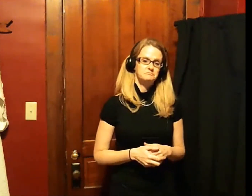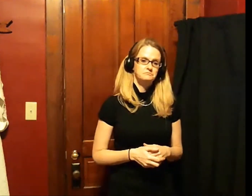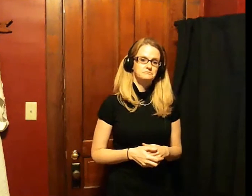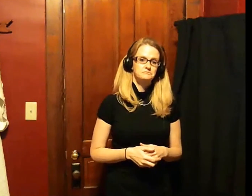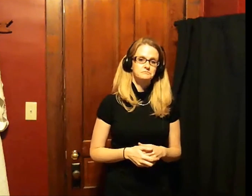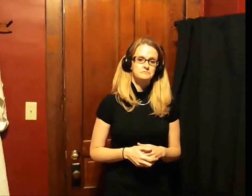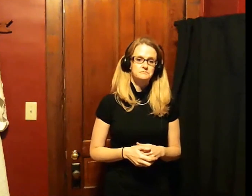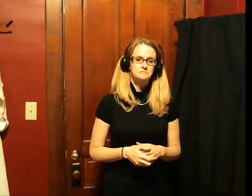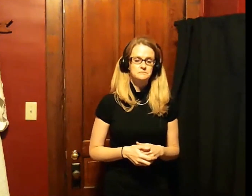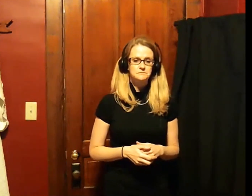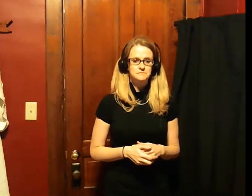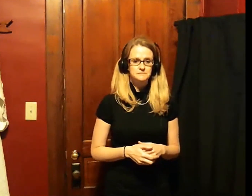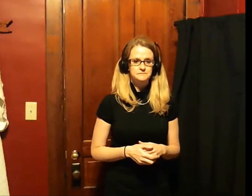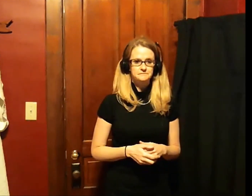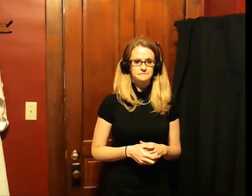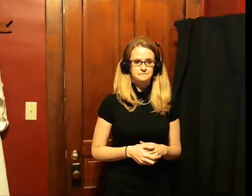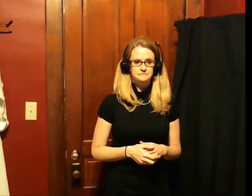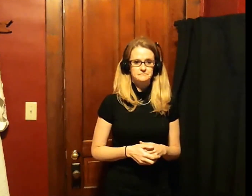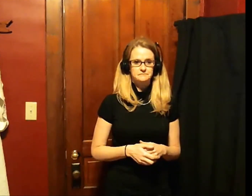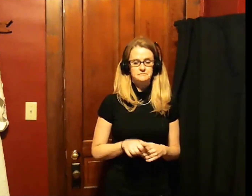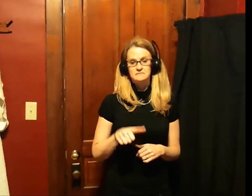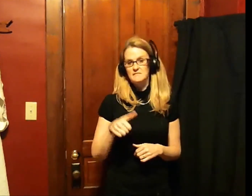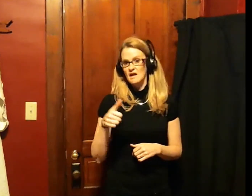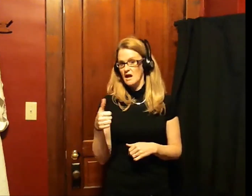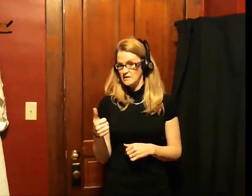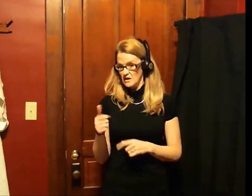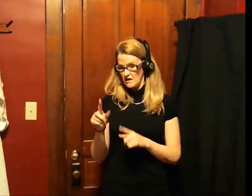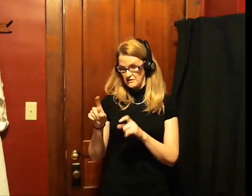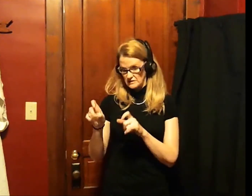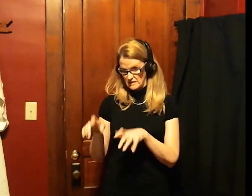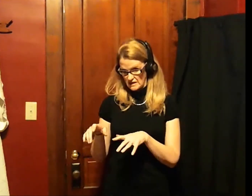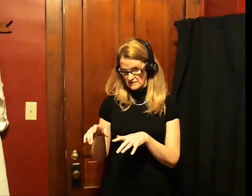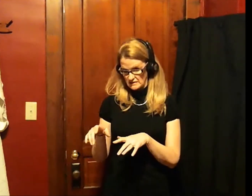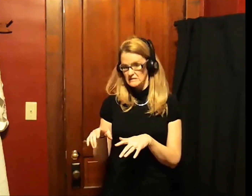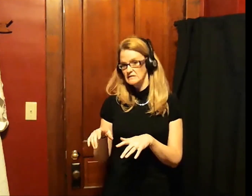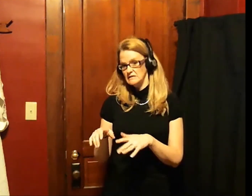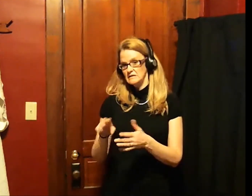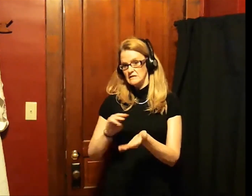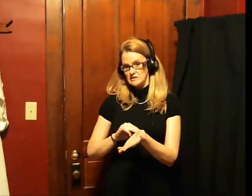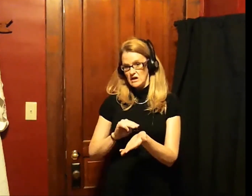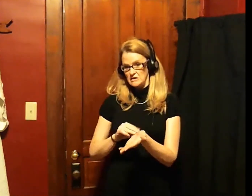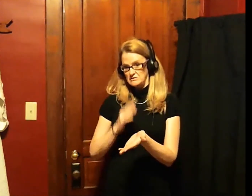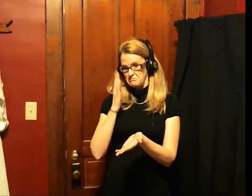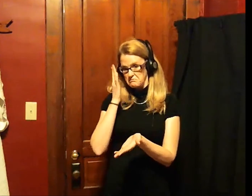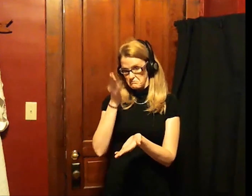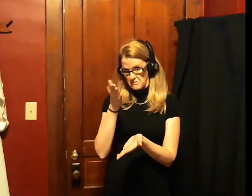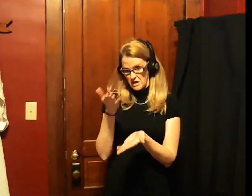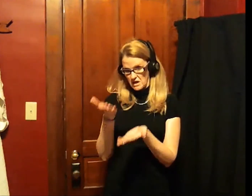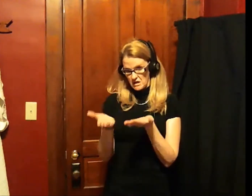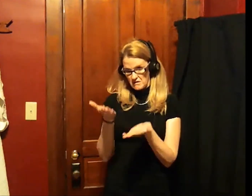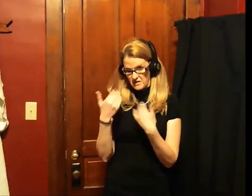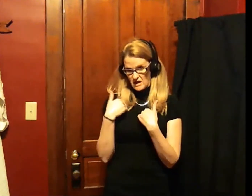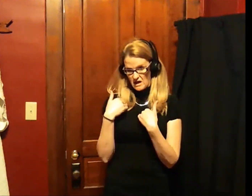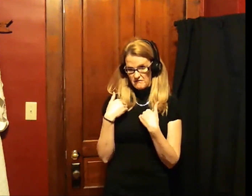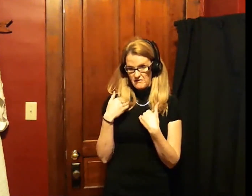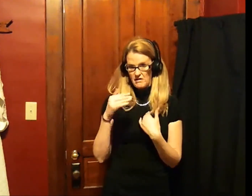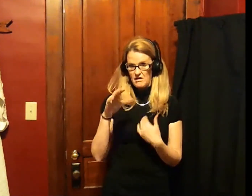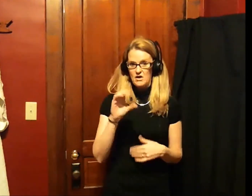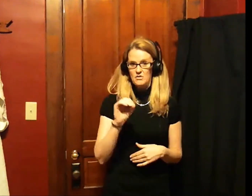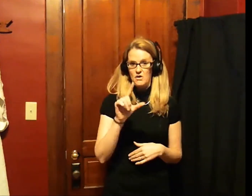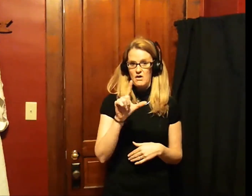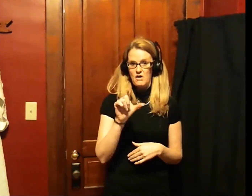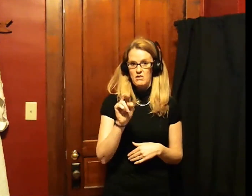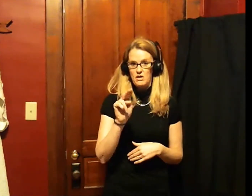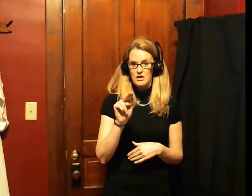is being done at the time. Another type of test your doctor may send you to for various symptoms is